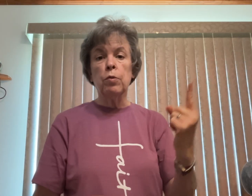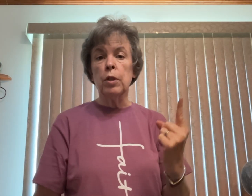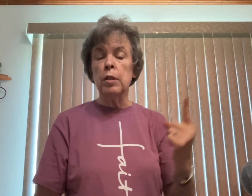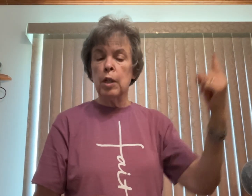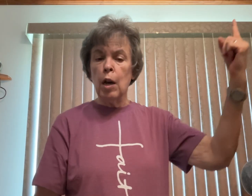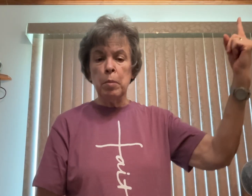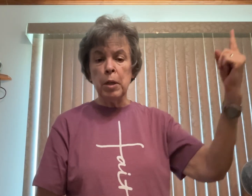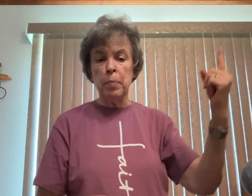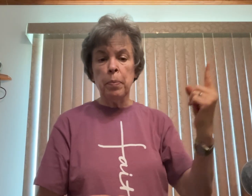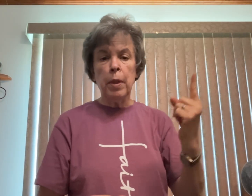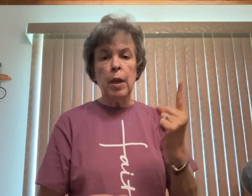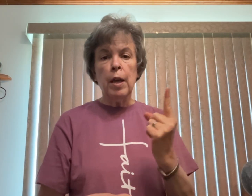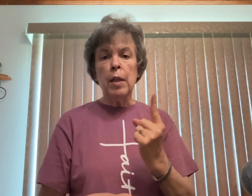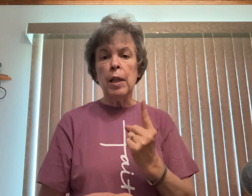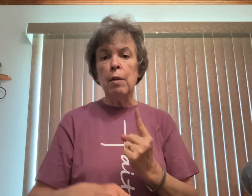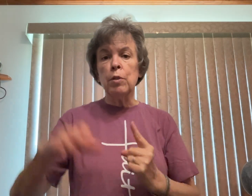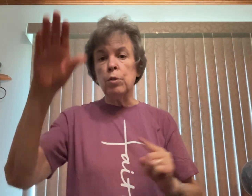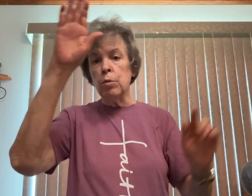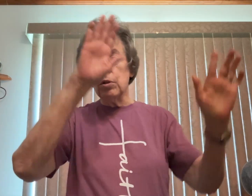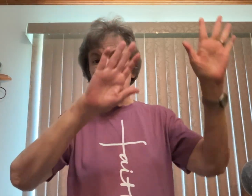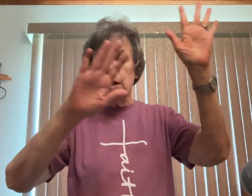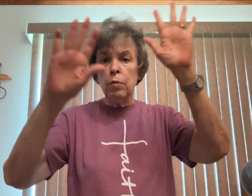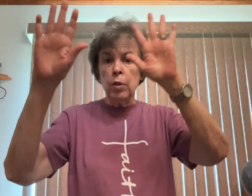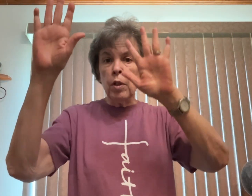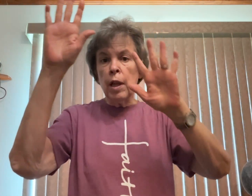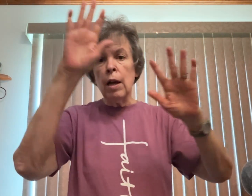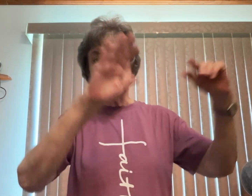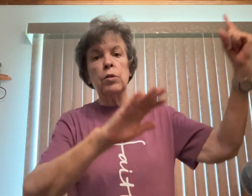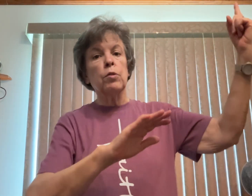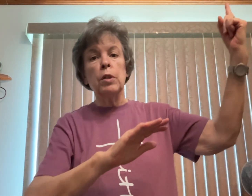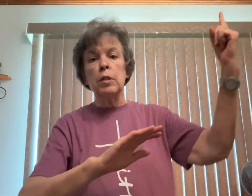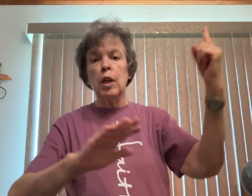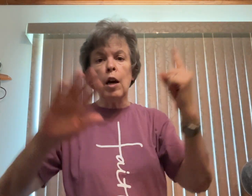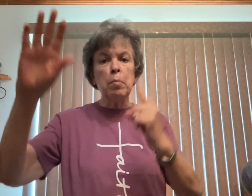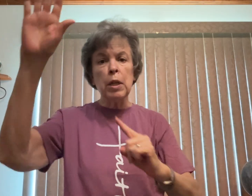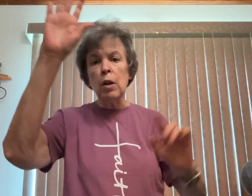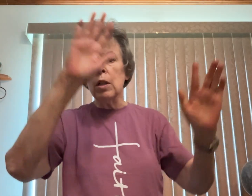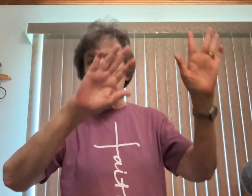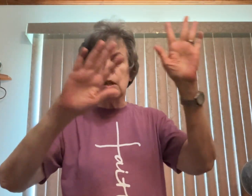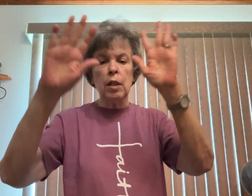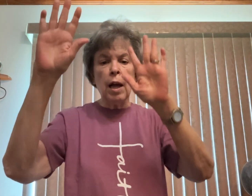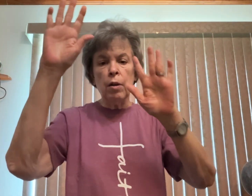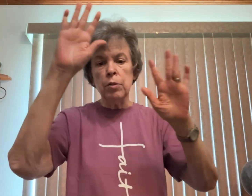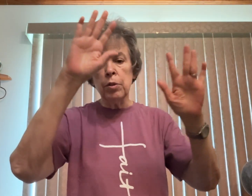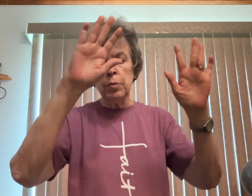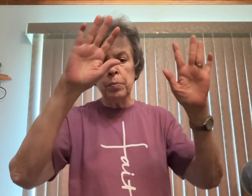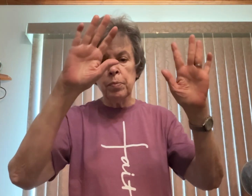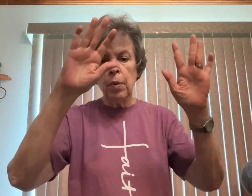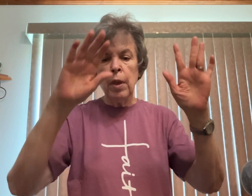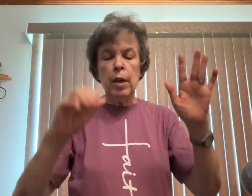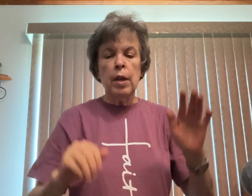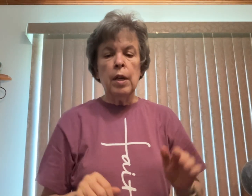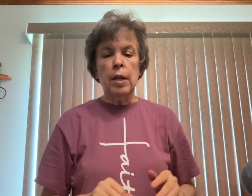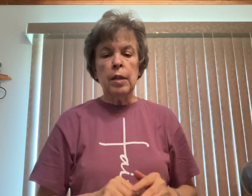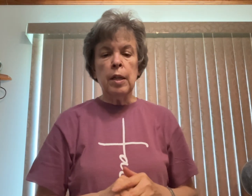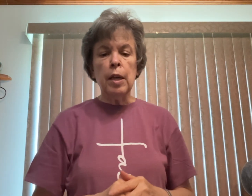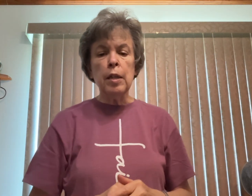he's coming. And then I would do the sign for clouds. So he's coming on the clouds. Kings